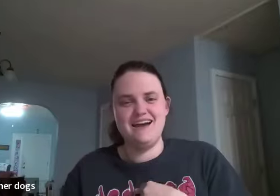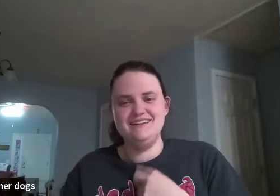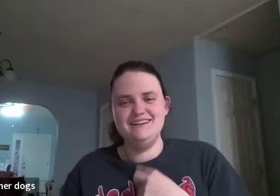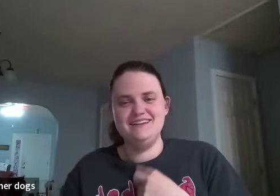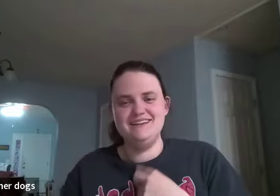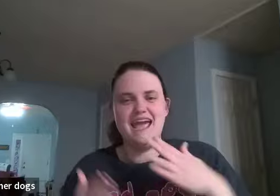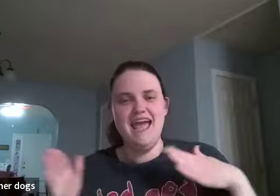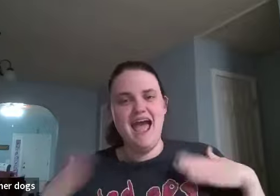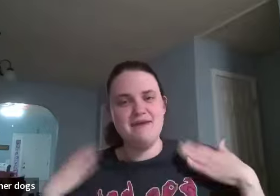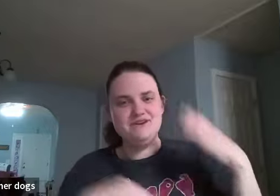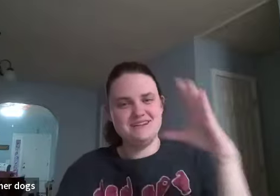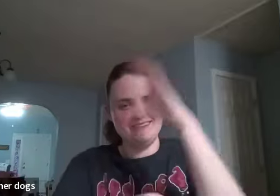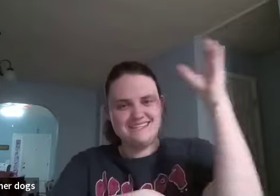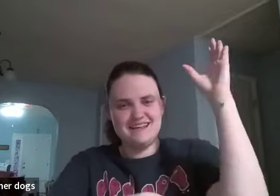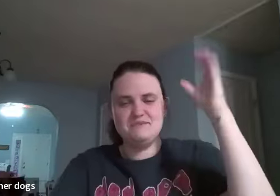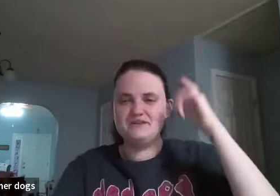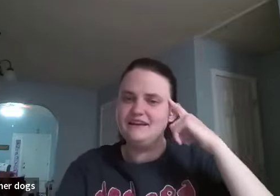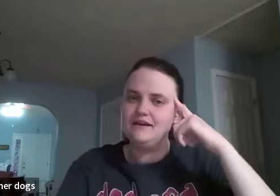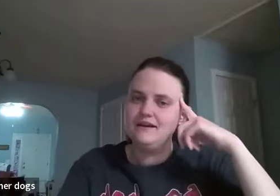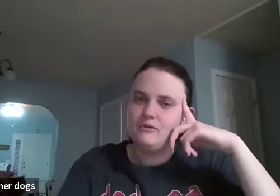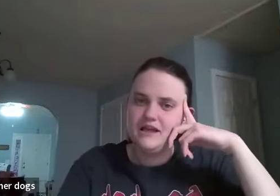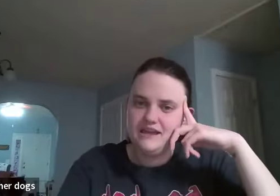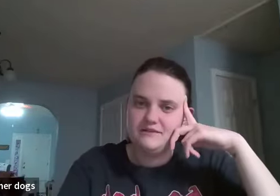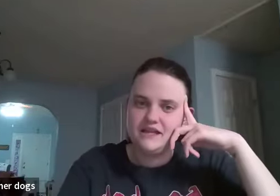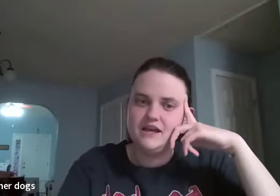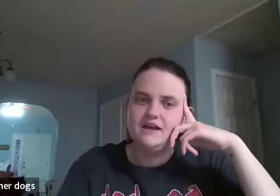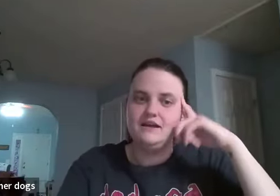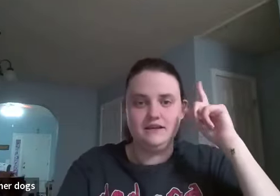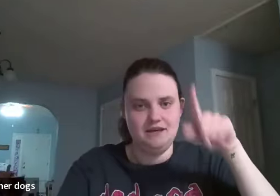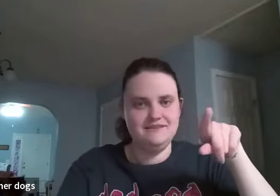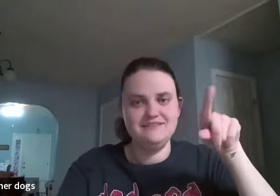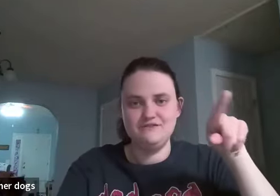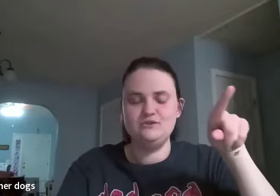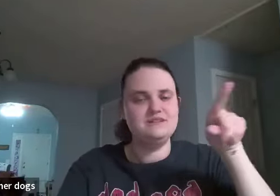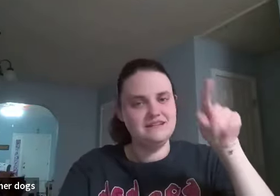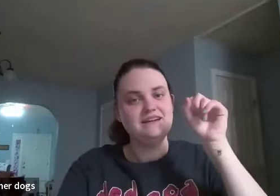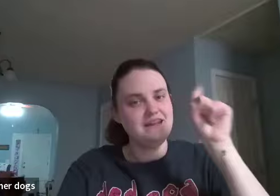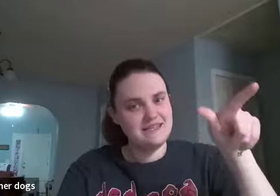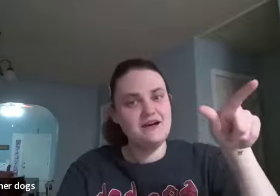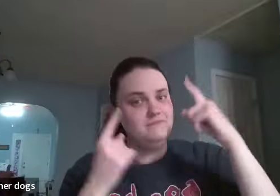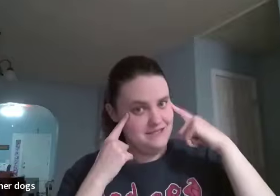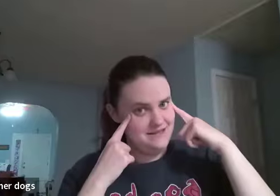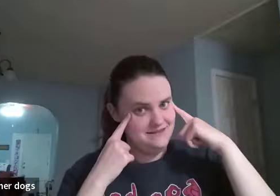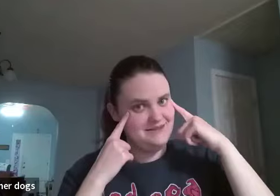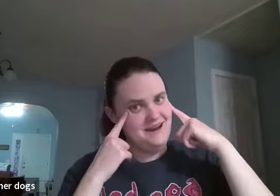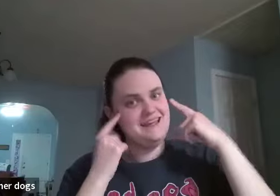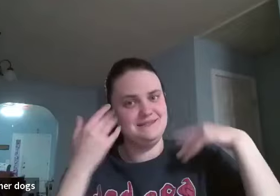I end up always saying Happy Christmas, and people are like, what? And I'm like, okay, if you did it in ASL, it makes sense. All right, it's